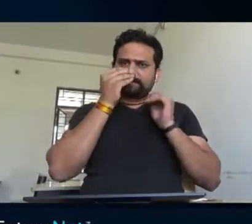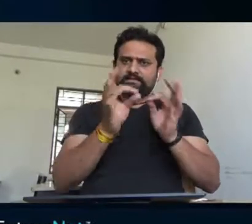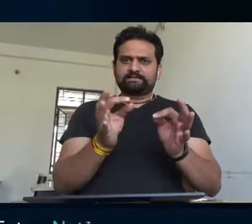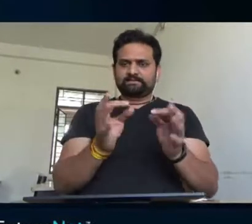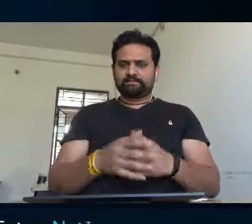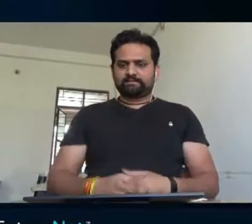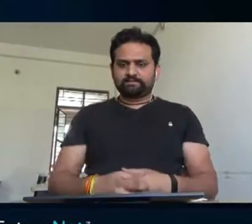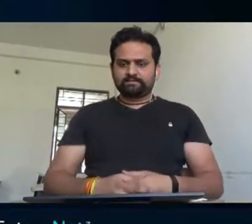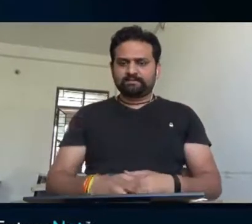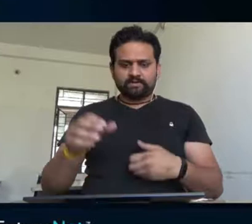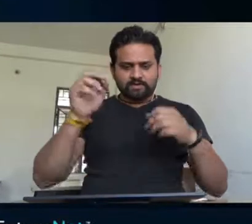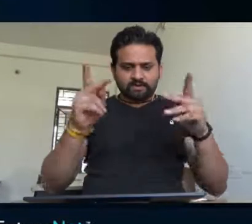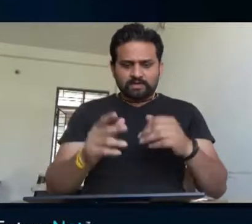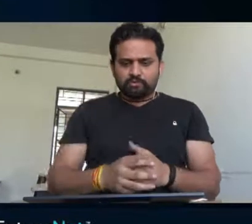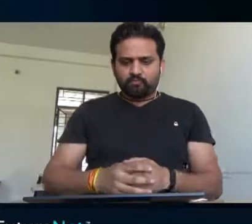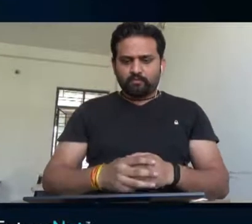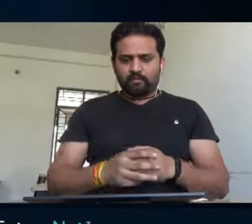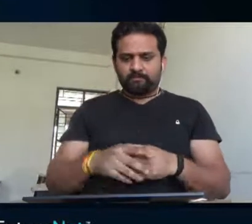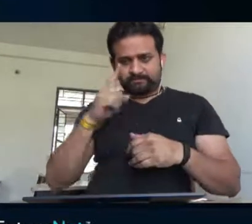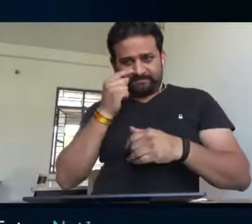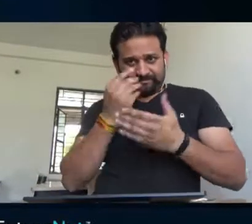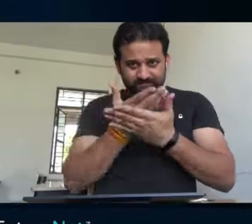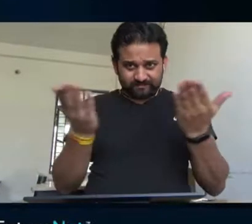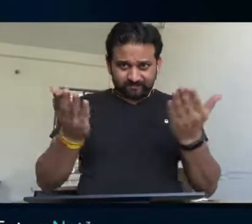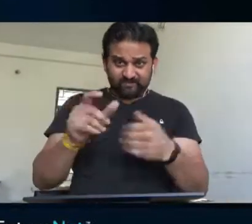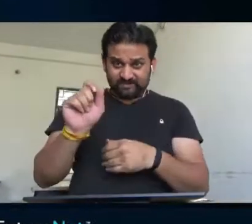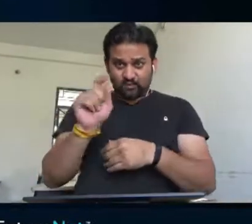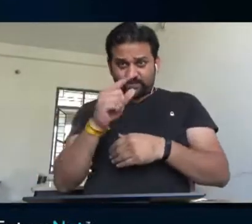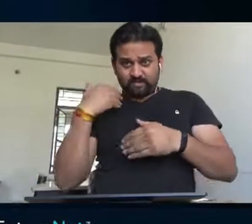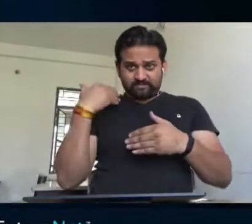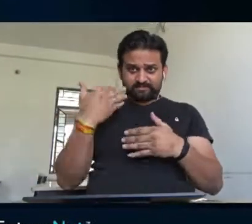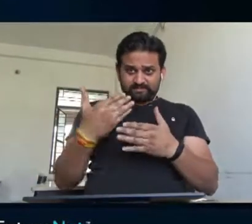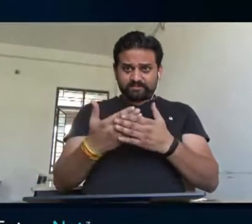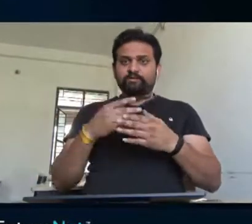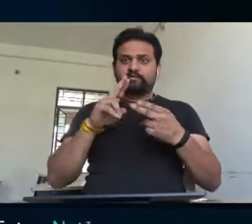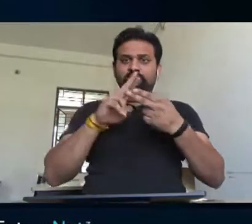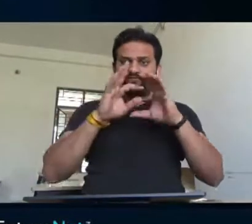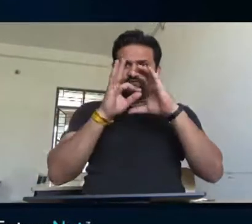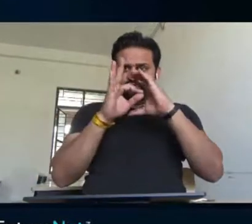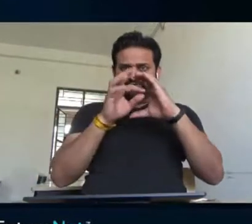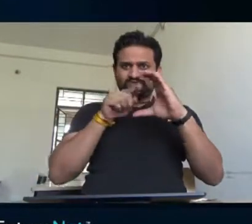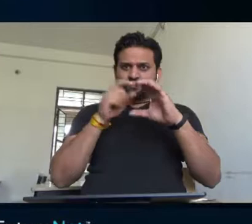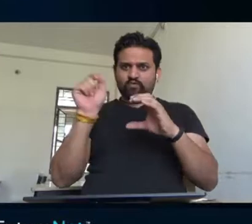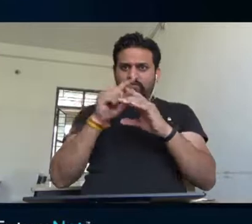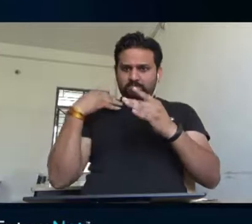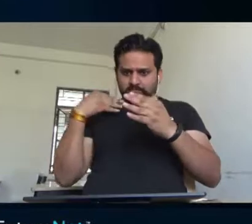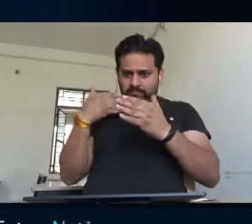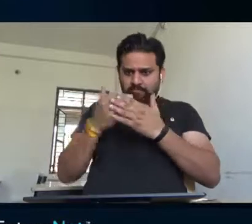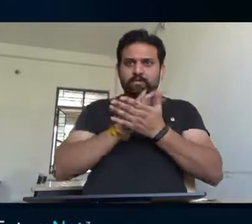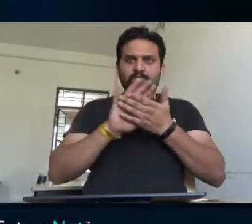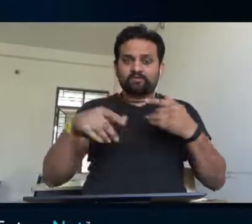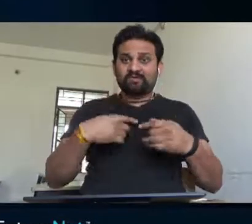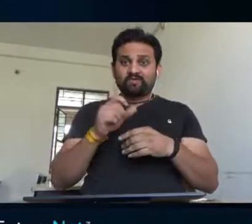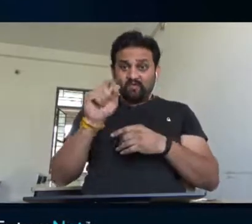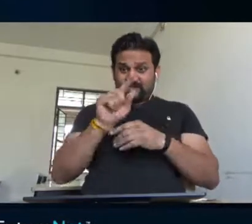so. Okay, so ladies and gentlemen, the first month for the Futuro network is over, And what can I